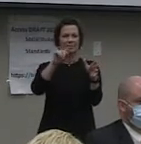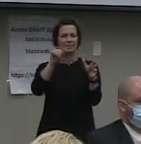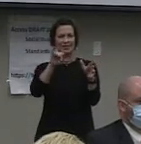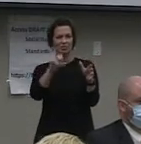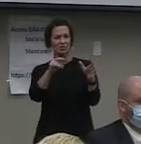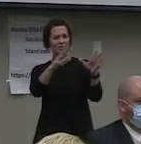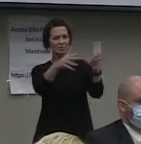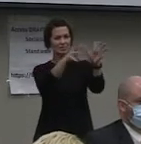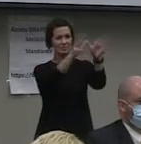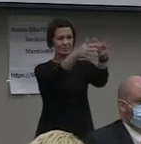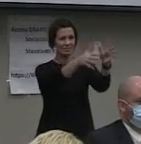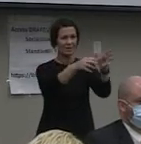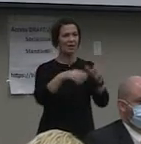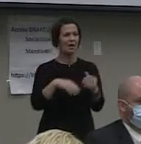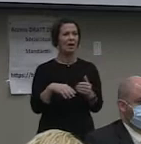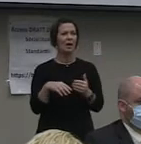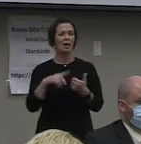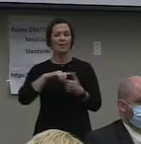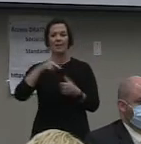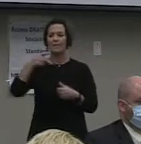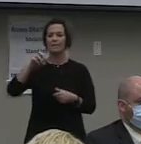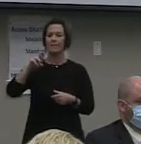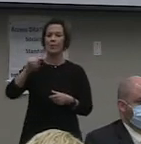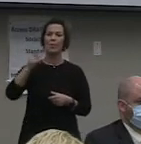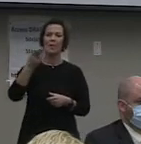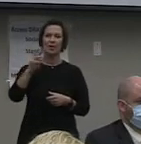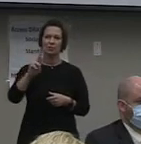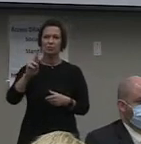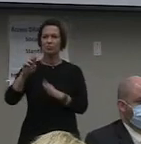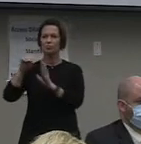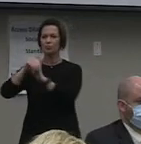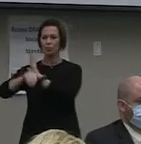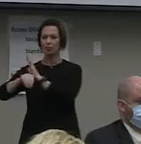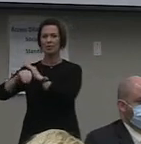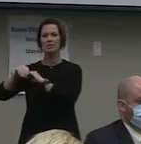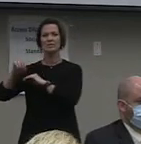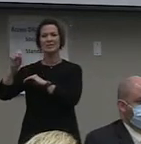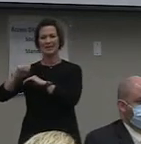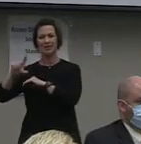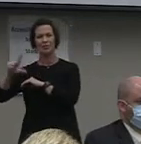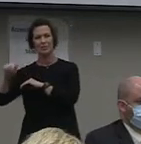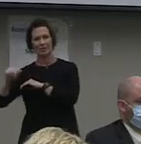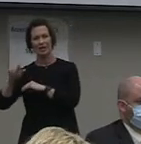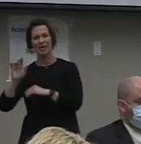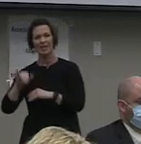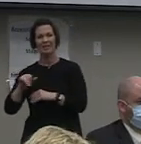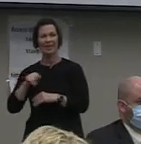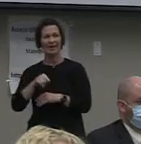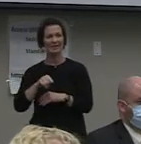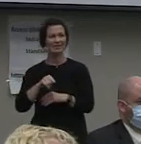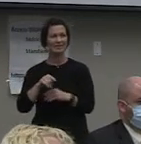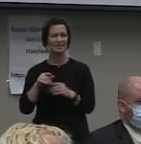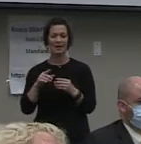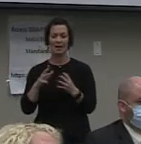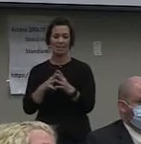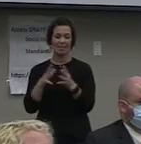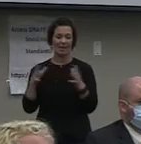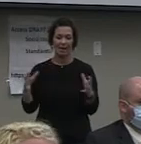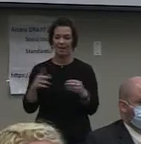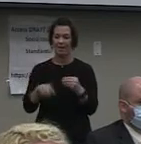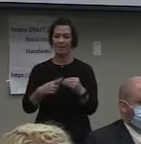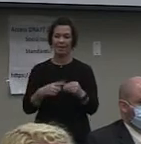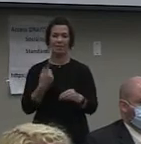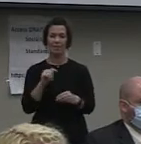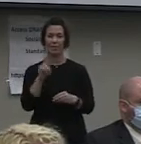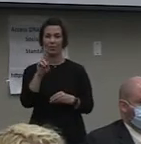of, actually, our port, Baton Rouge, New Orleans, in South Louisiana, that's the largest port in America. So much is about this river. So